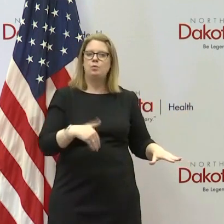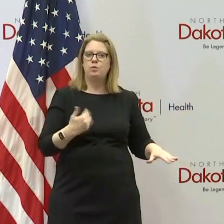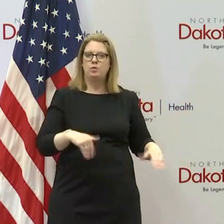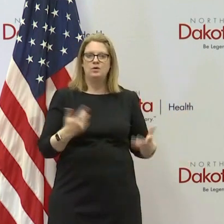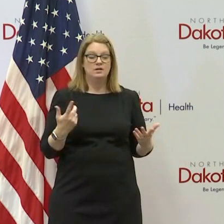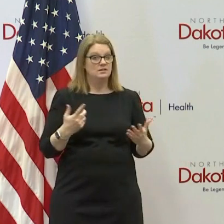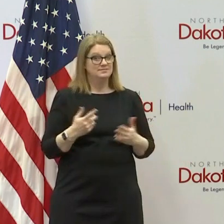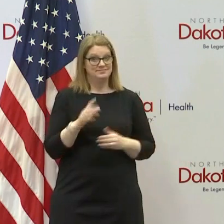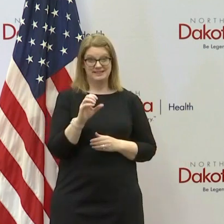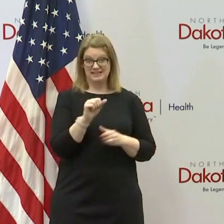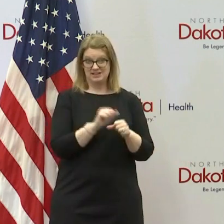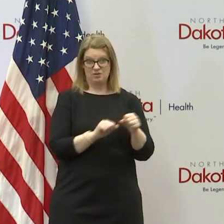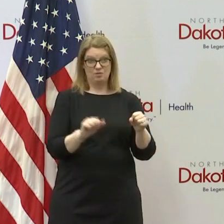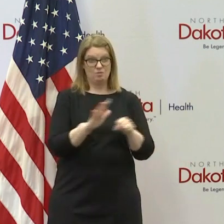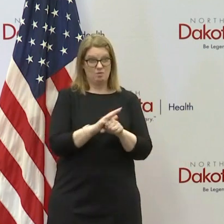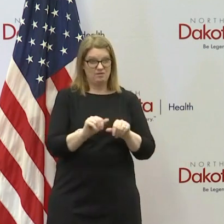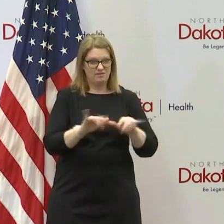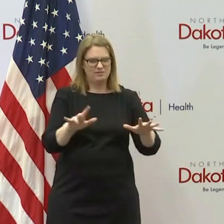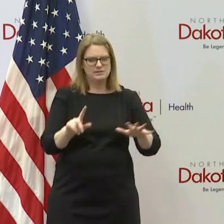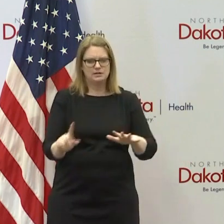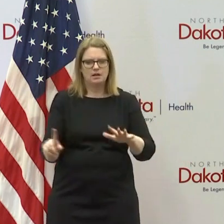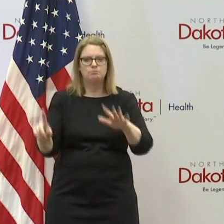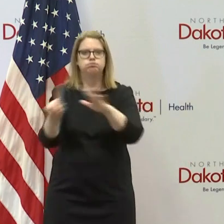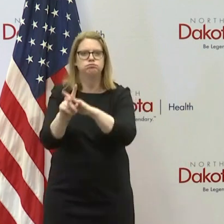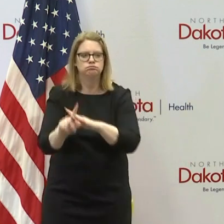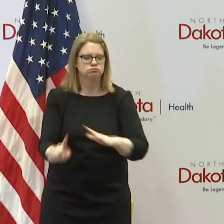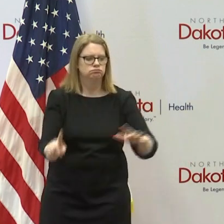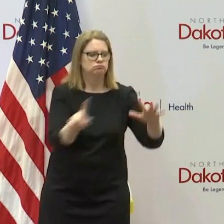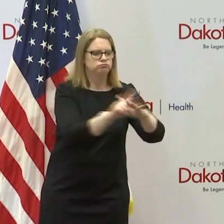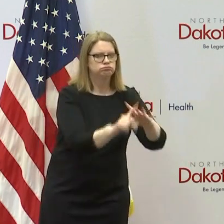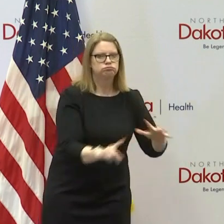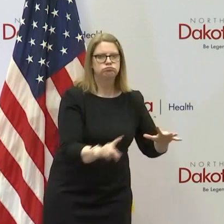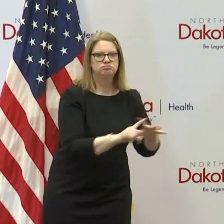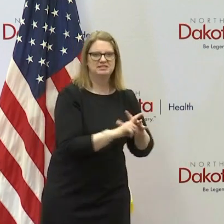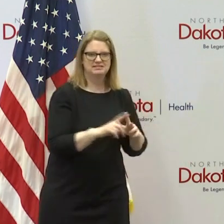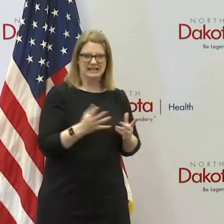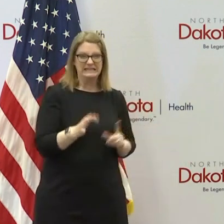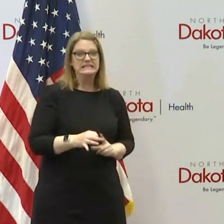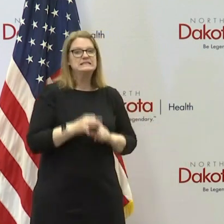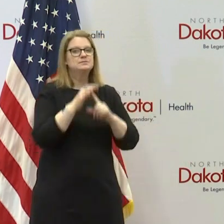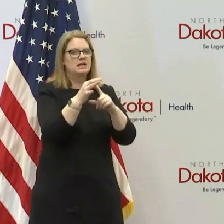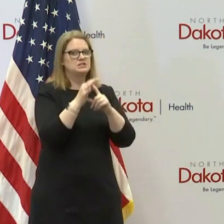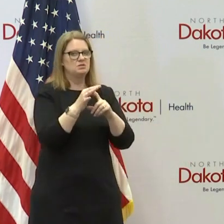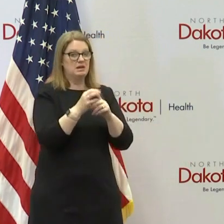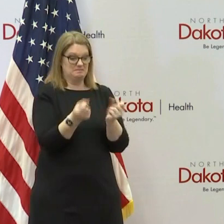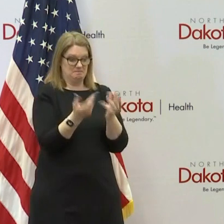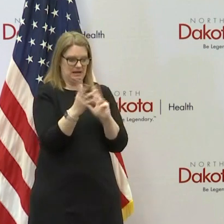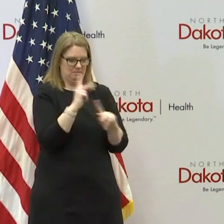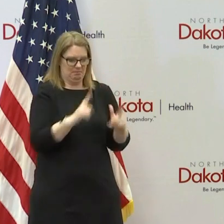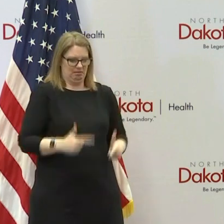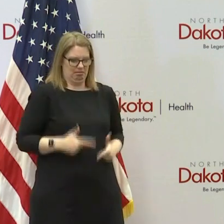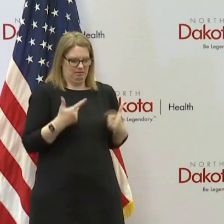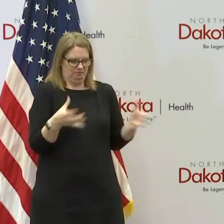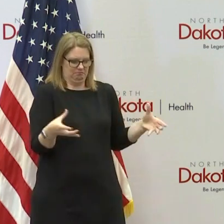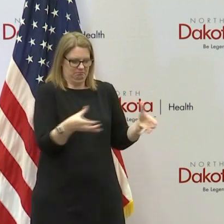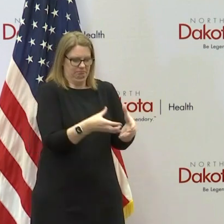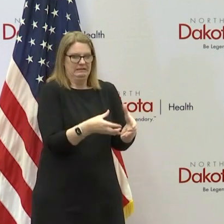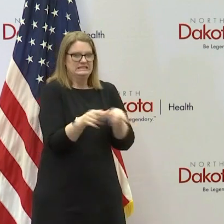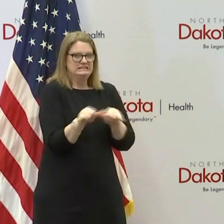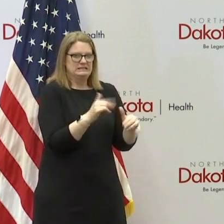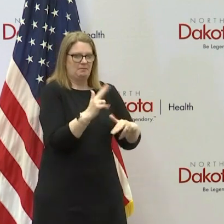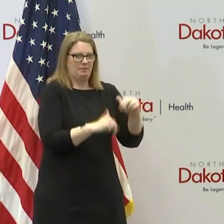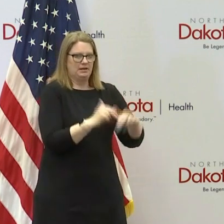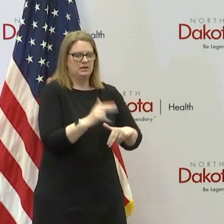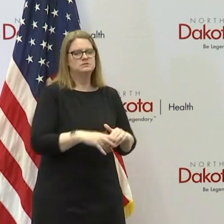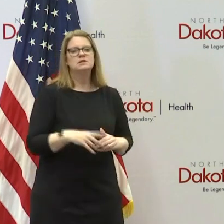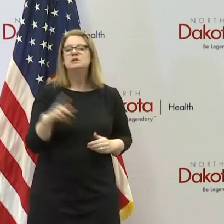pop back up again, particularly in vulnerable congregate settings. In the meantime, everyone can help